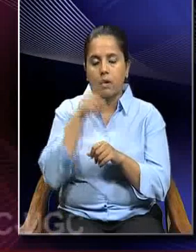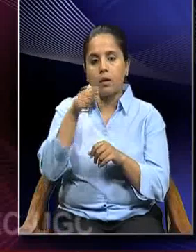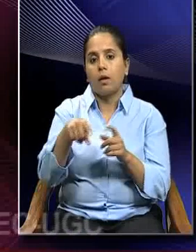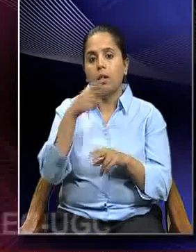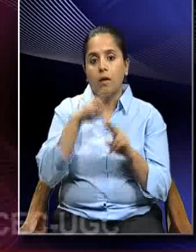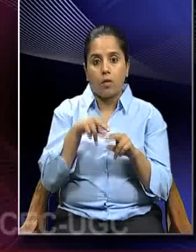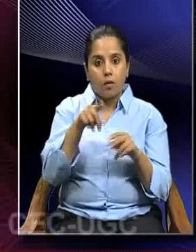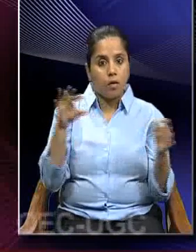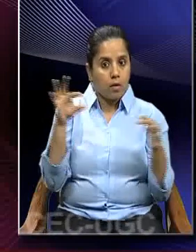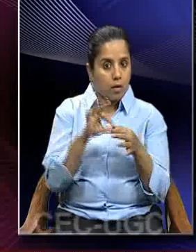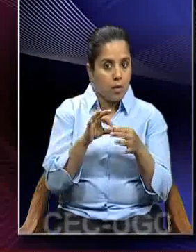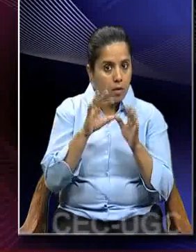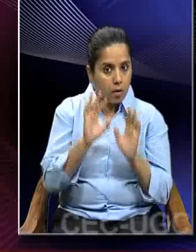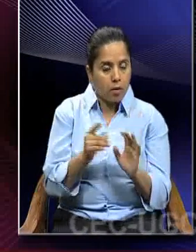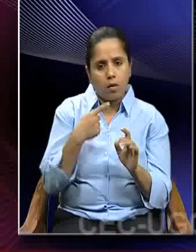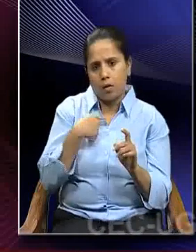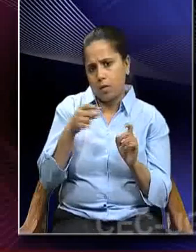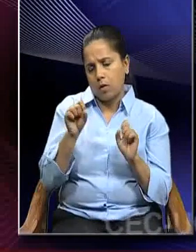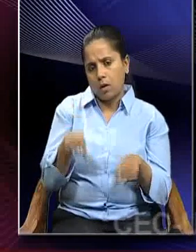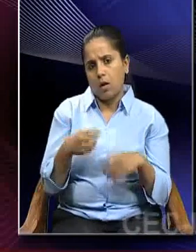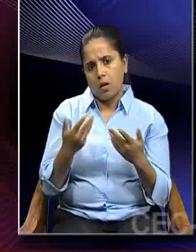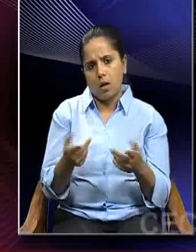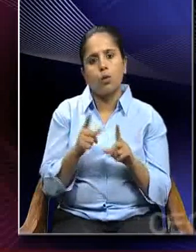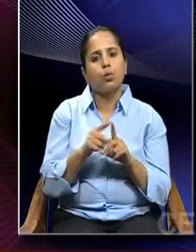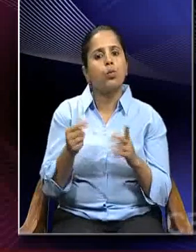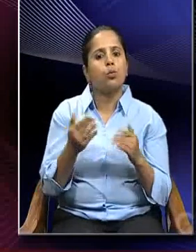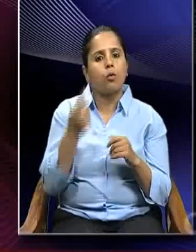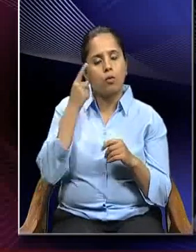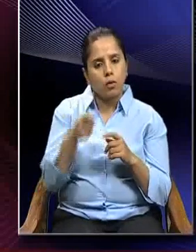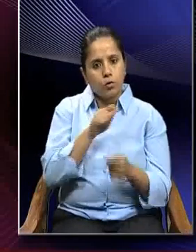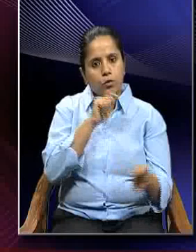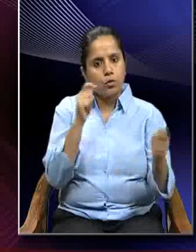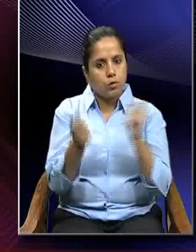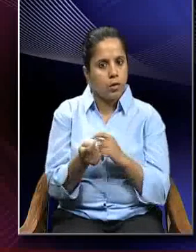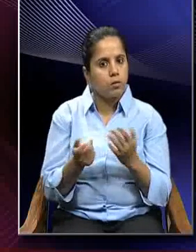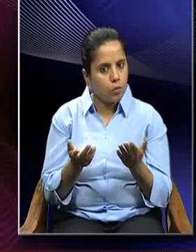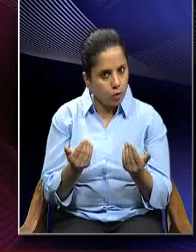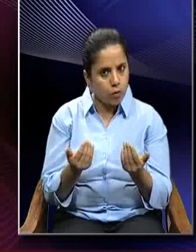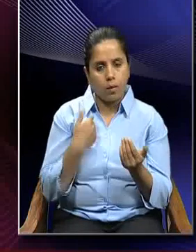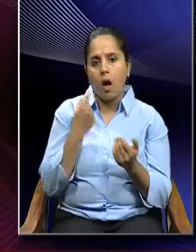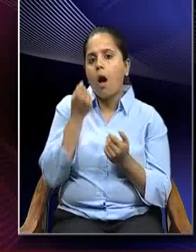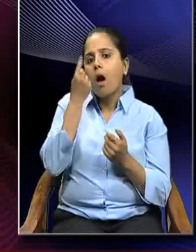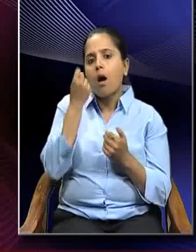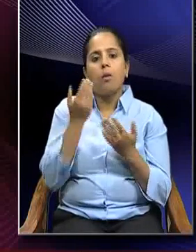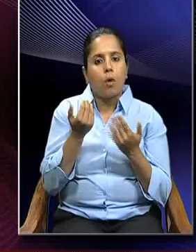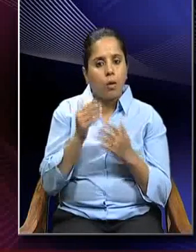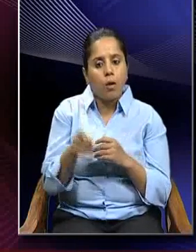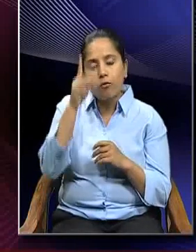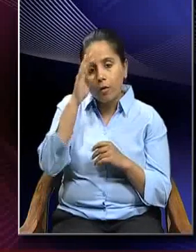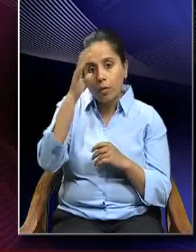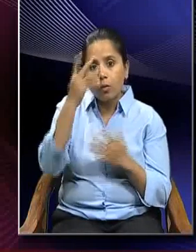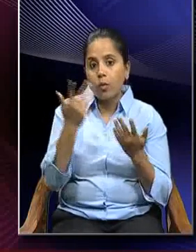is connected, then of course we can do this transcendental, we can understand the very philosophy